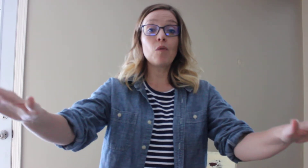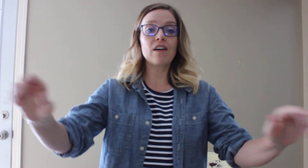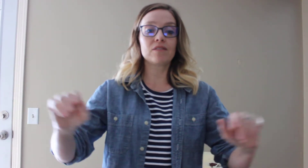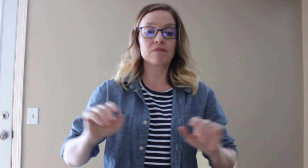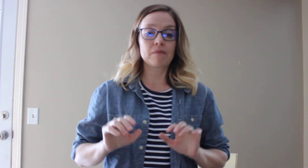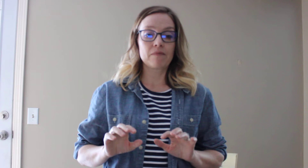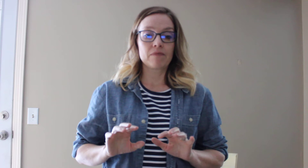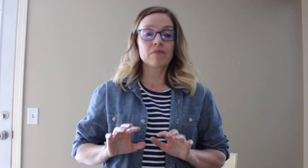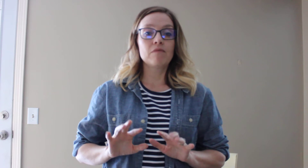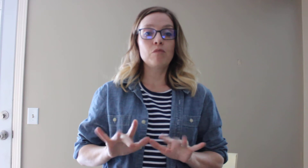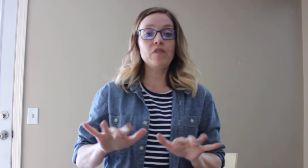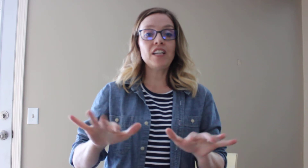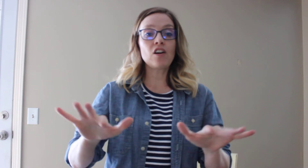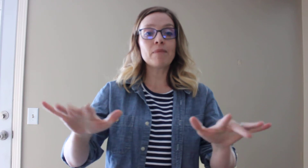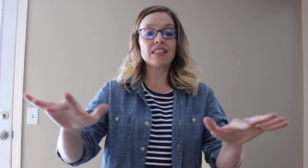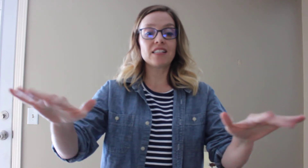out. Moving in our midst.